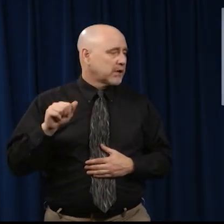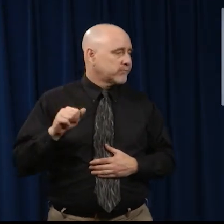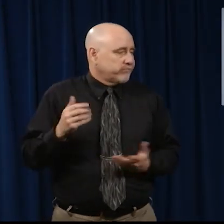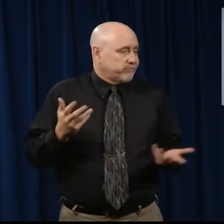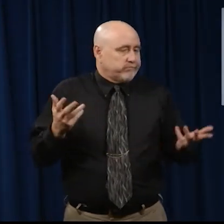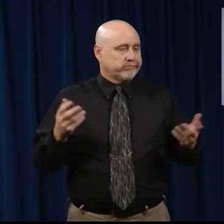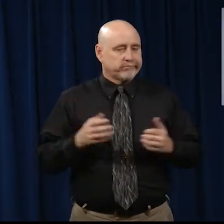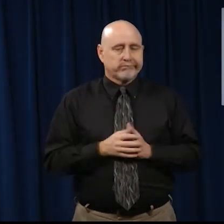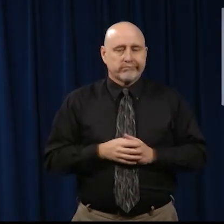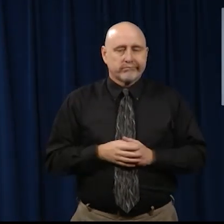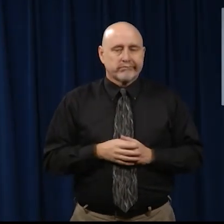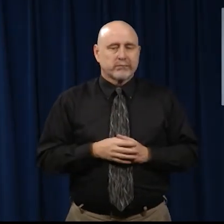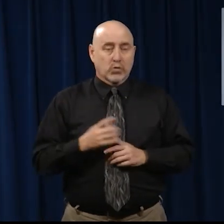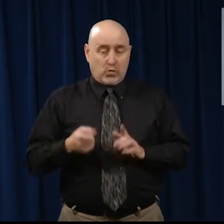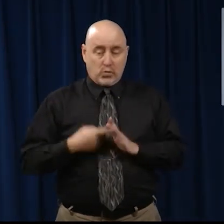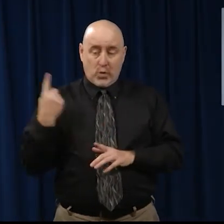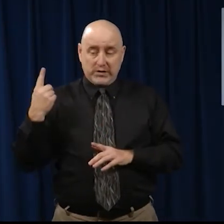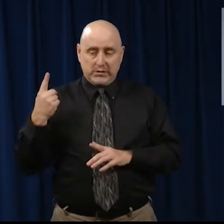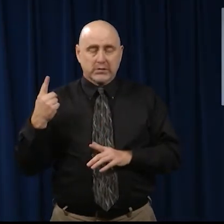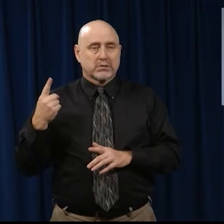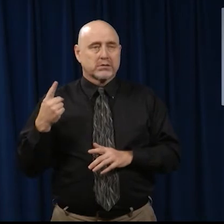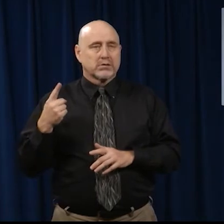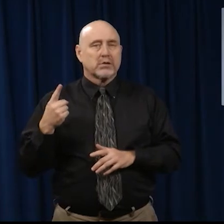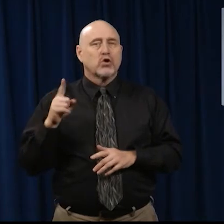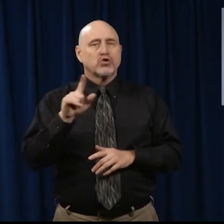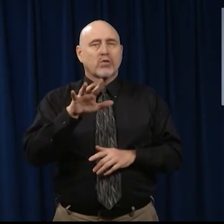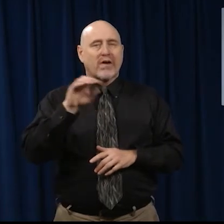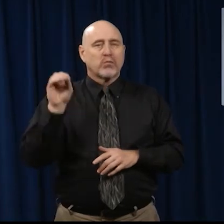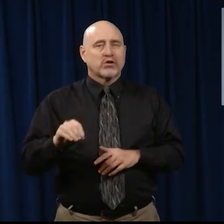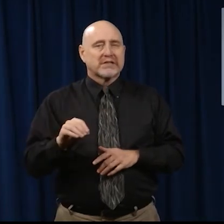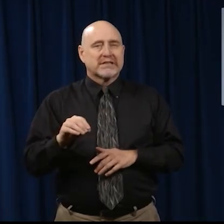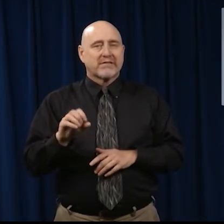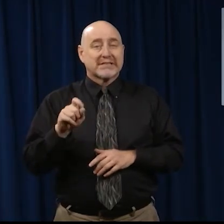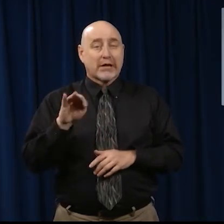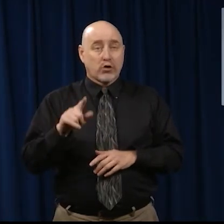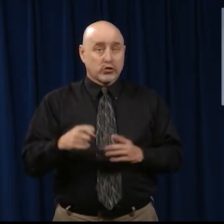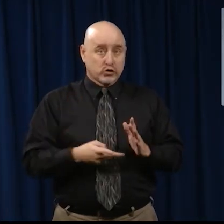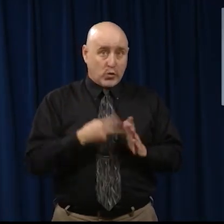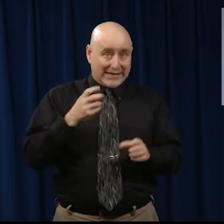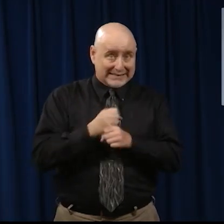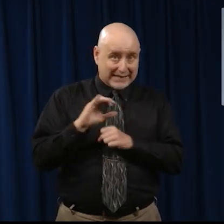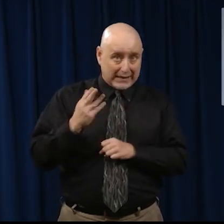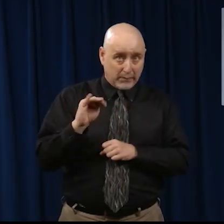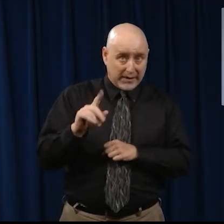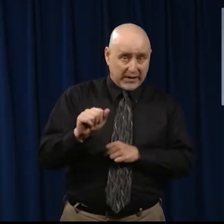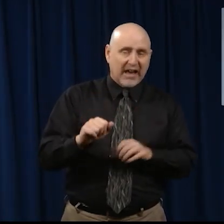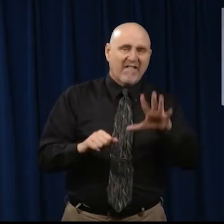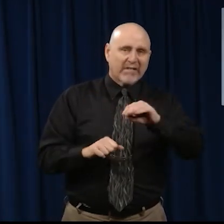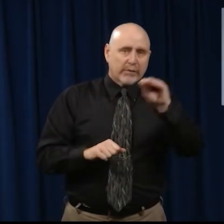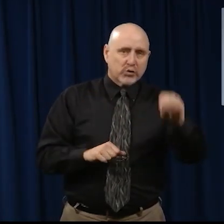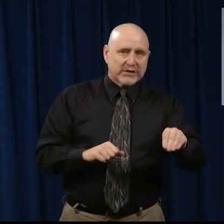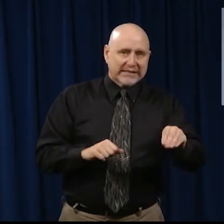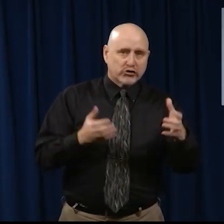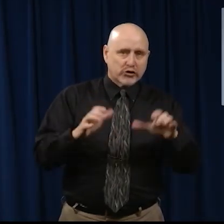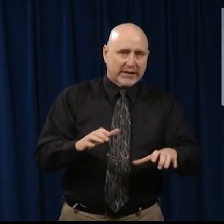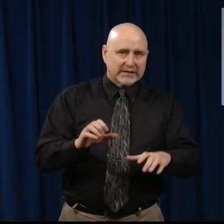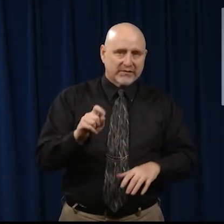you've got it. If you get it one time, you'll have a 25% chance of being sterile. You get it twice, 50%